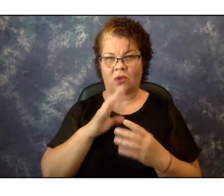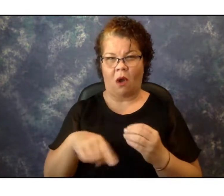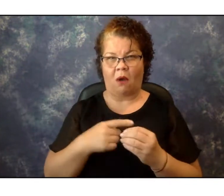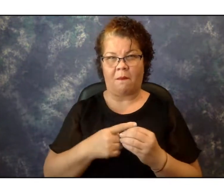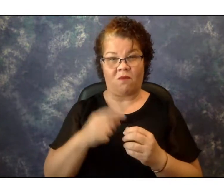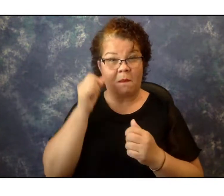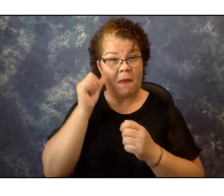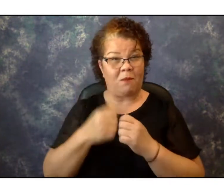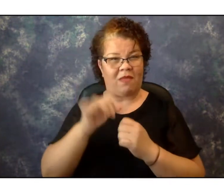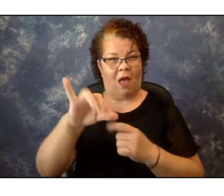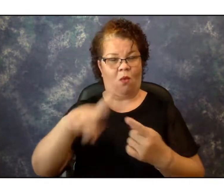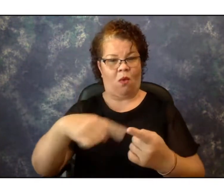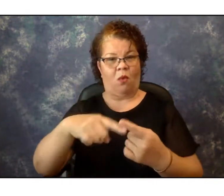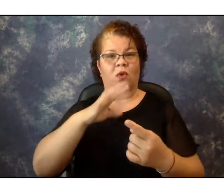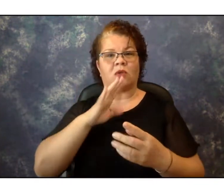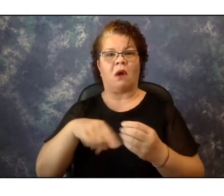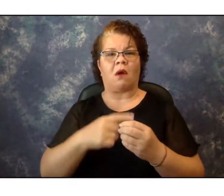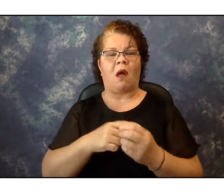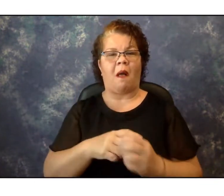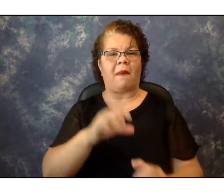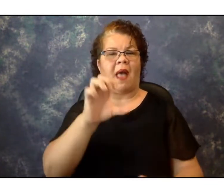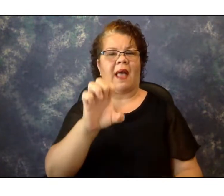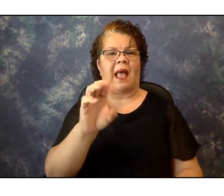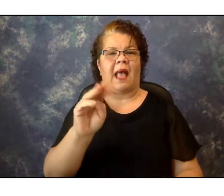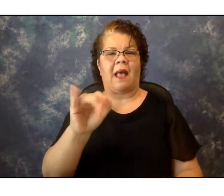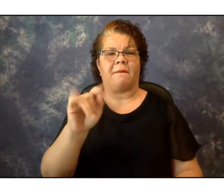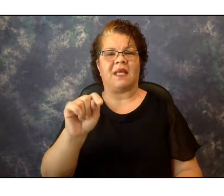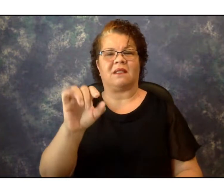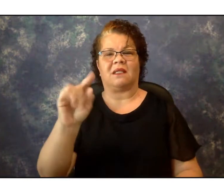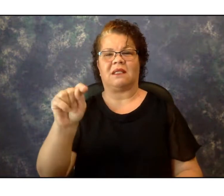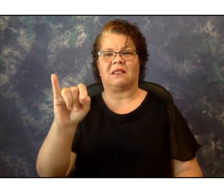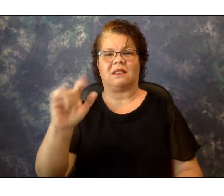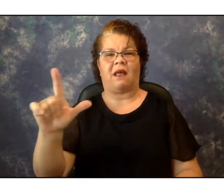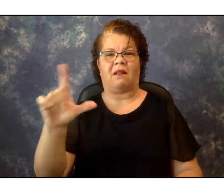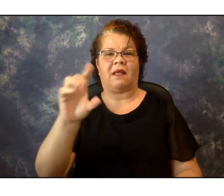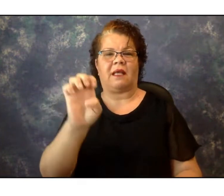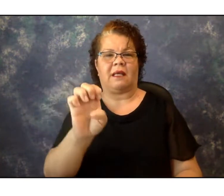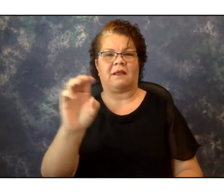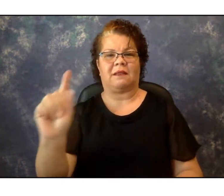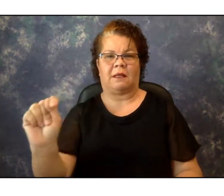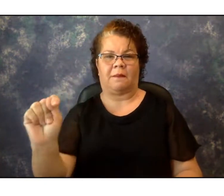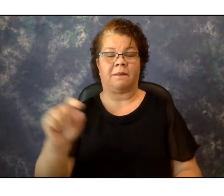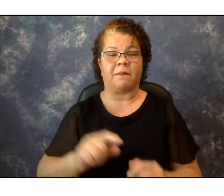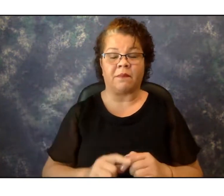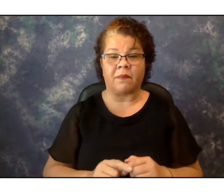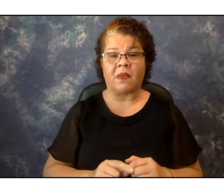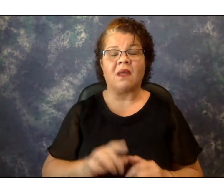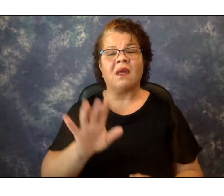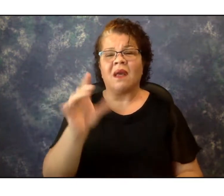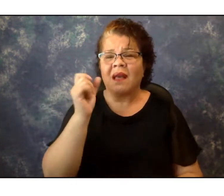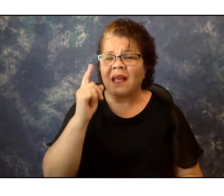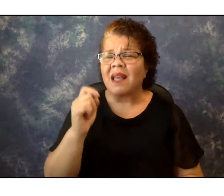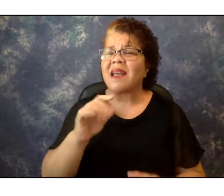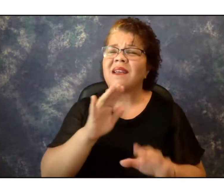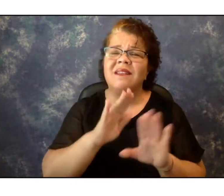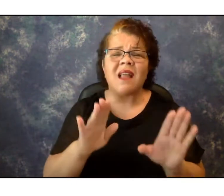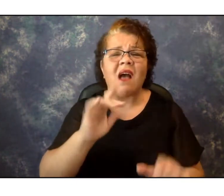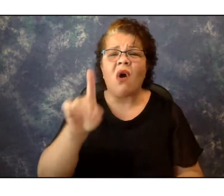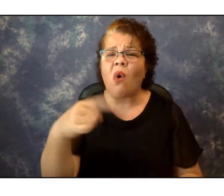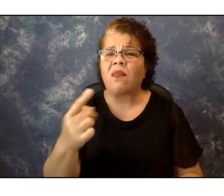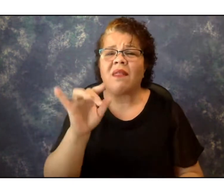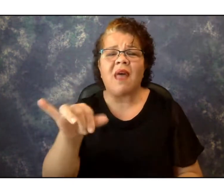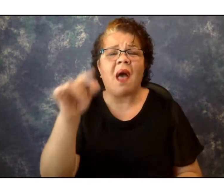Emmett Till paid. Mhm, And it's mhm. really Um, about Black folks not willing to cede the South to